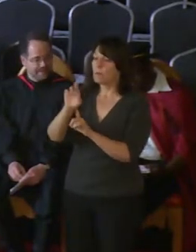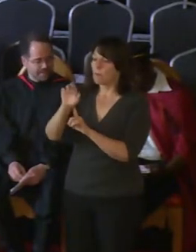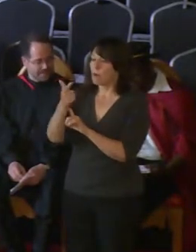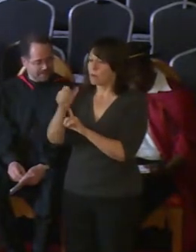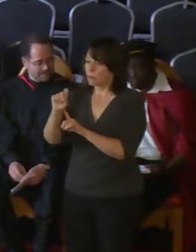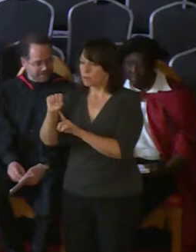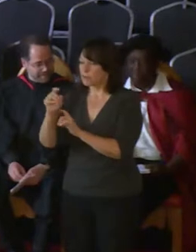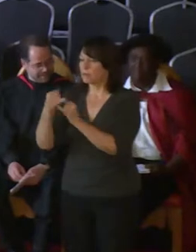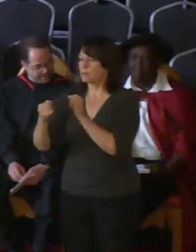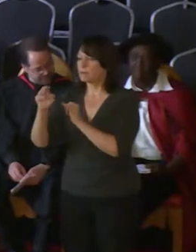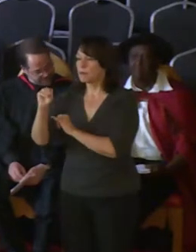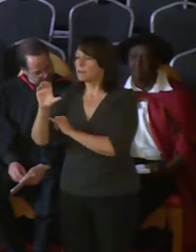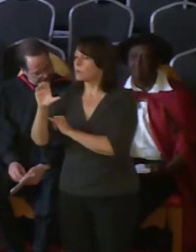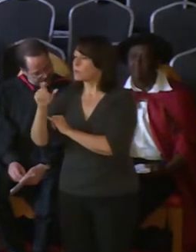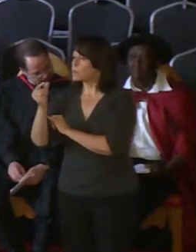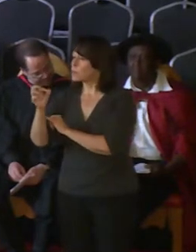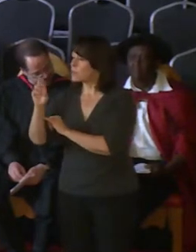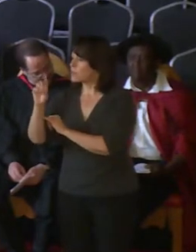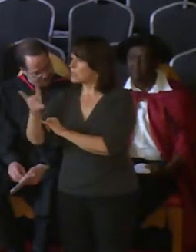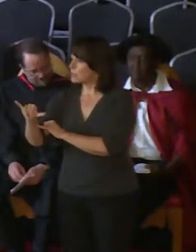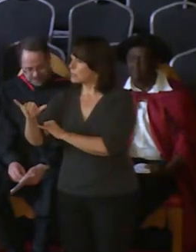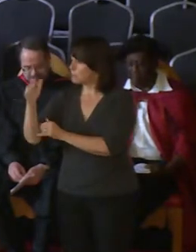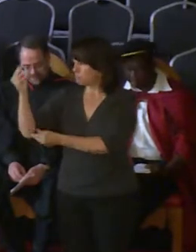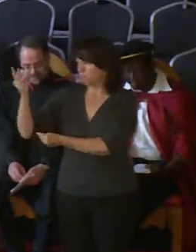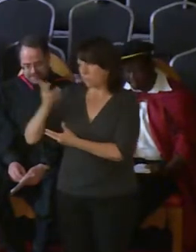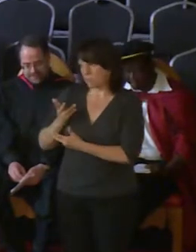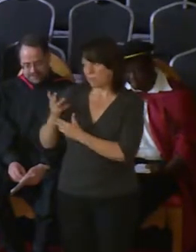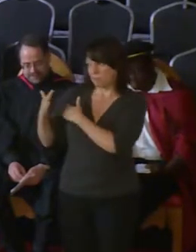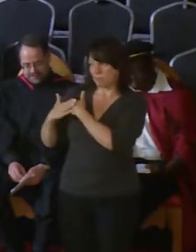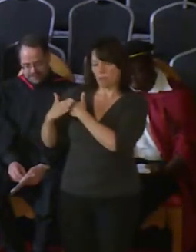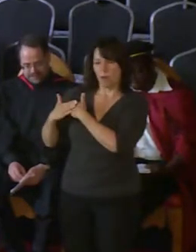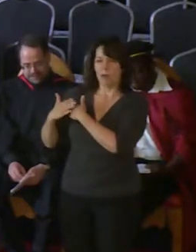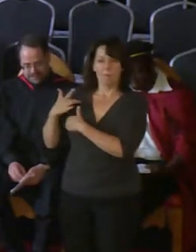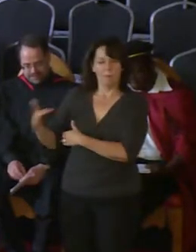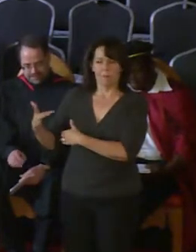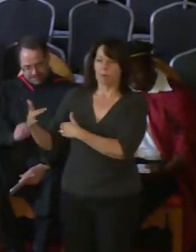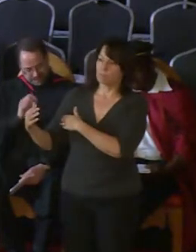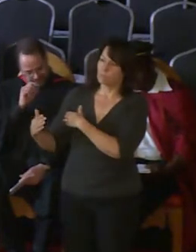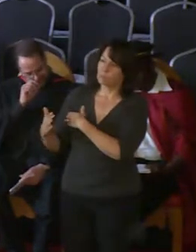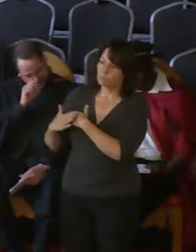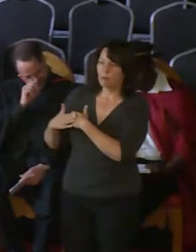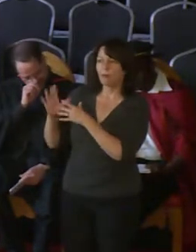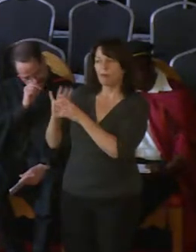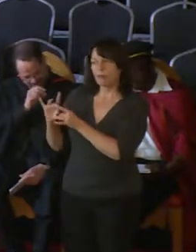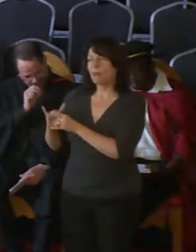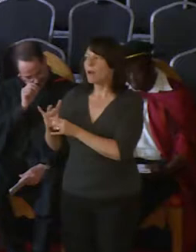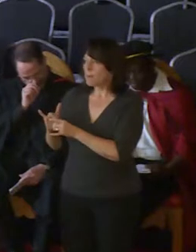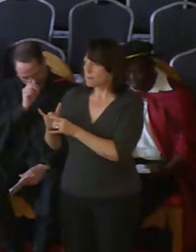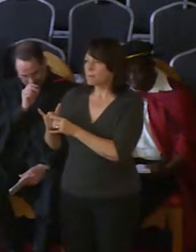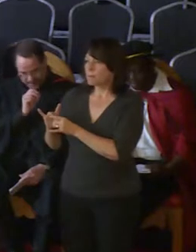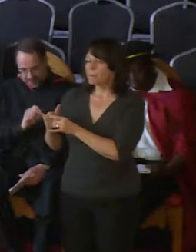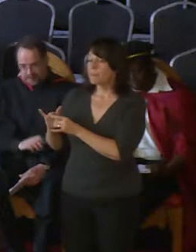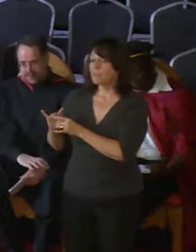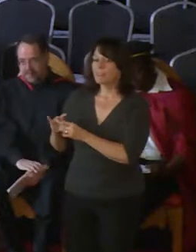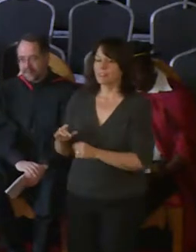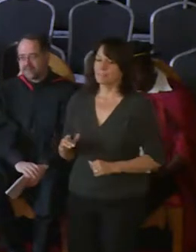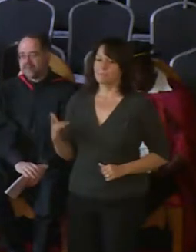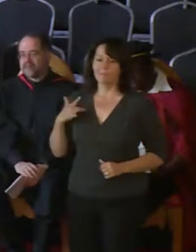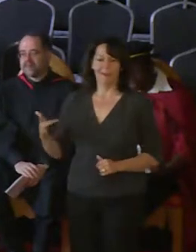instilled in me years ago. She was full of advice. But most often, she'd